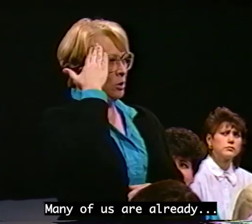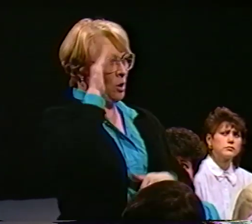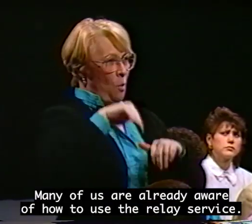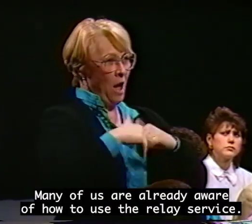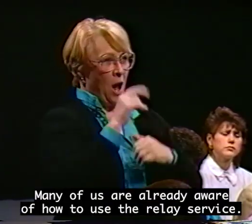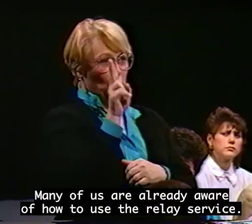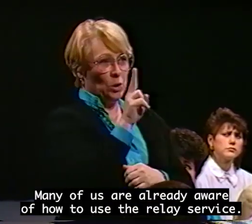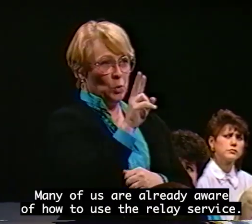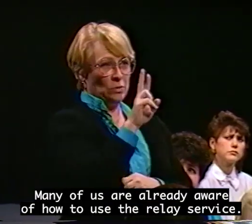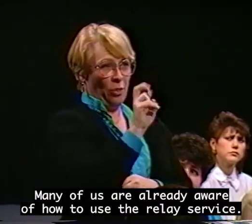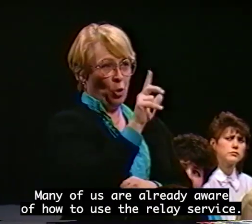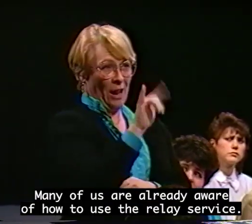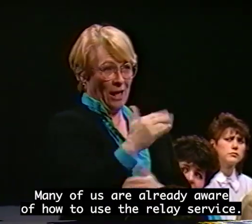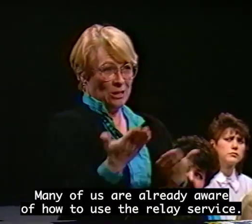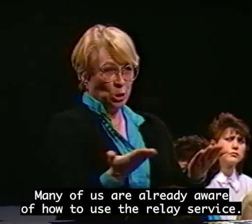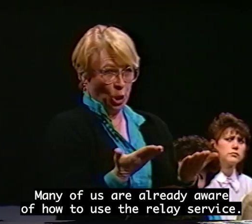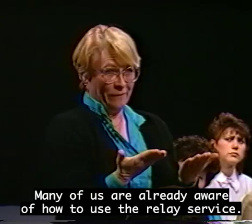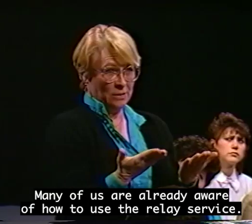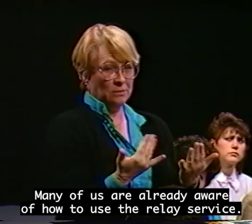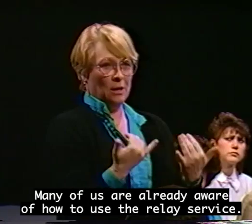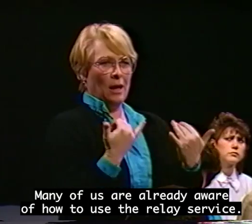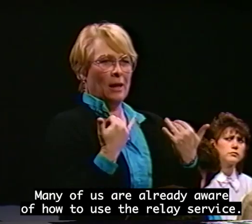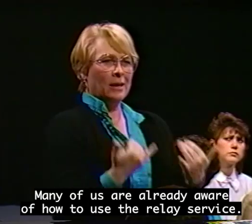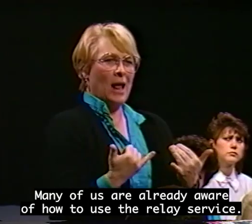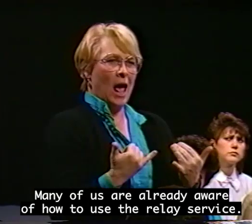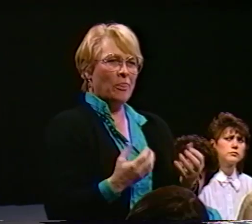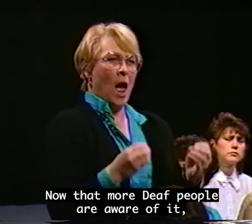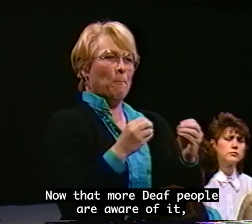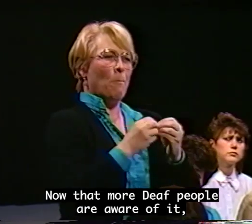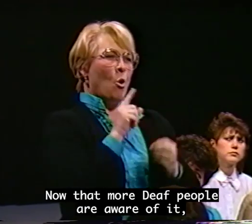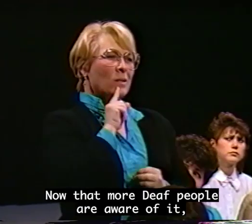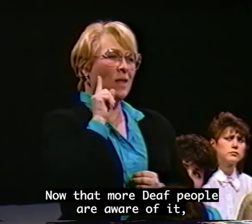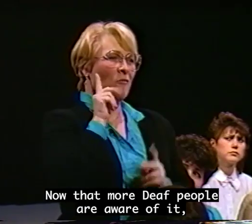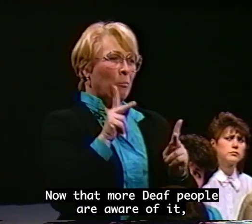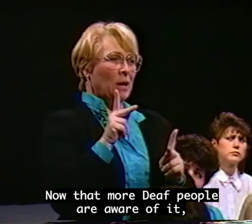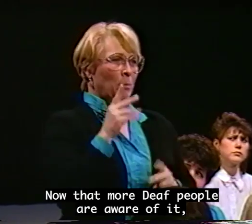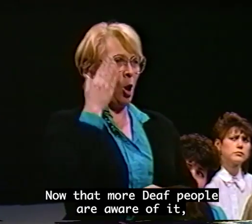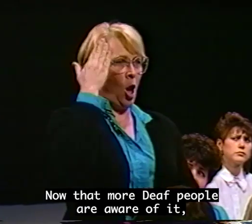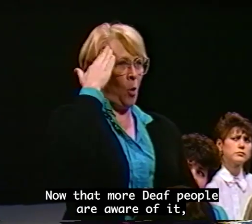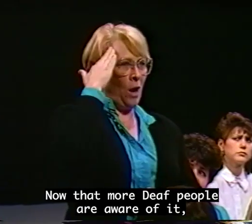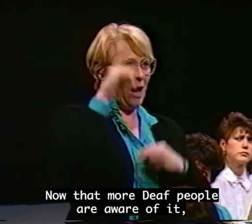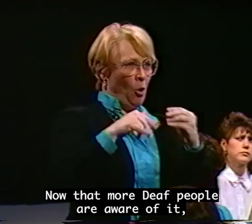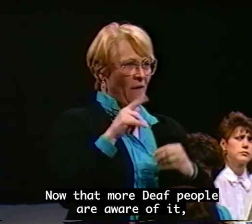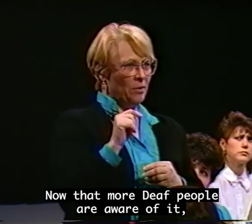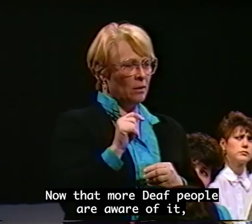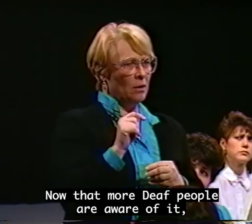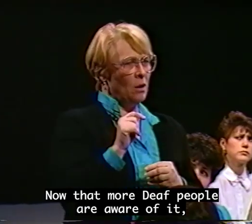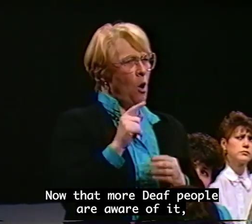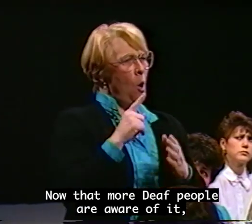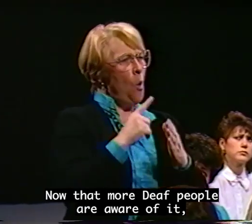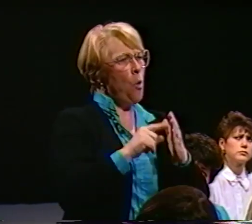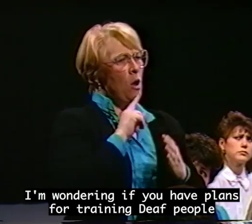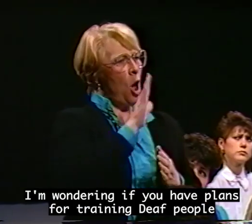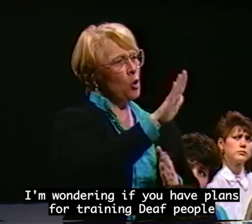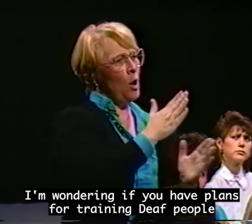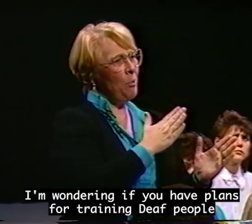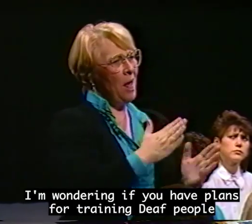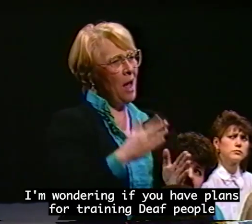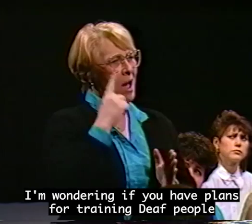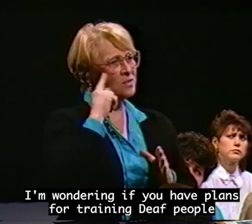Many of us are already aware of how to use the relay service. Now that more deaf people are aware of it,